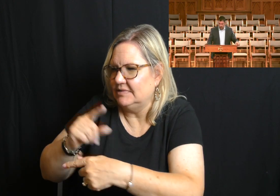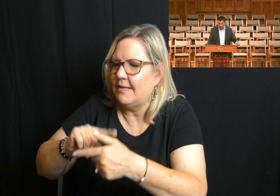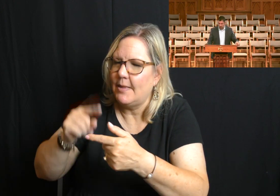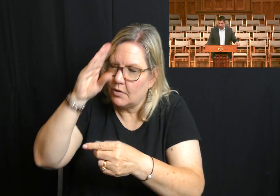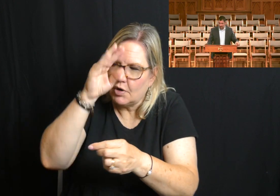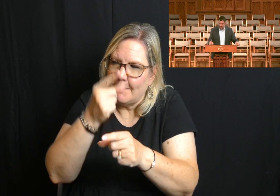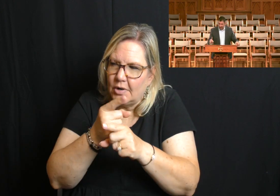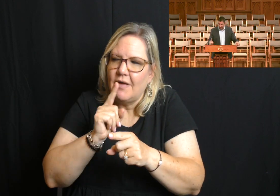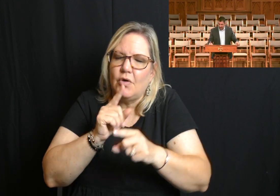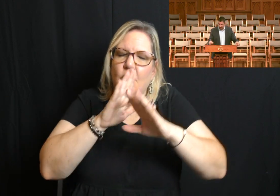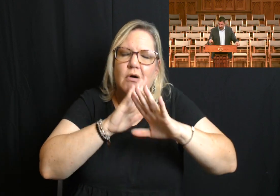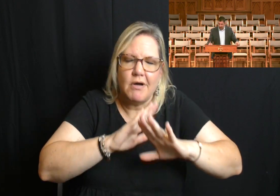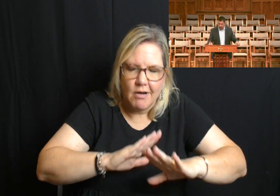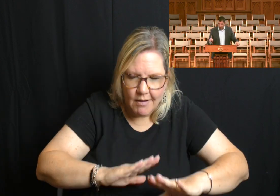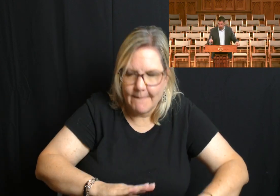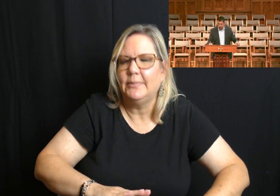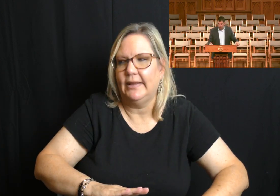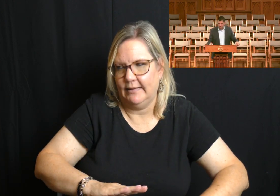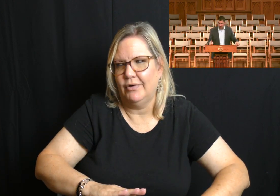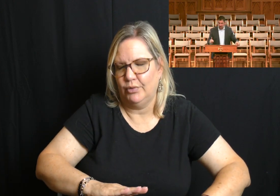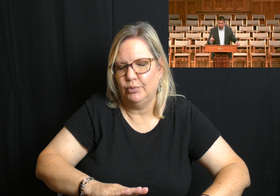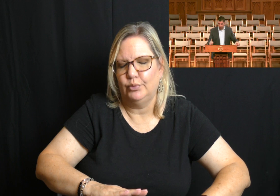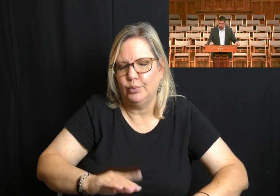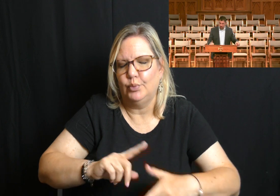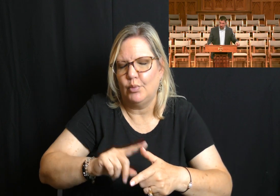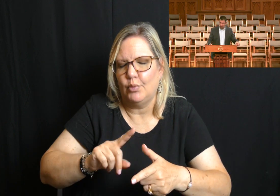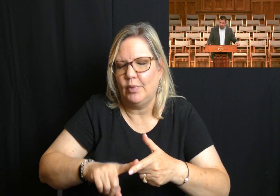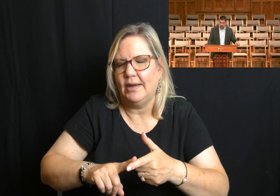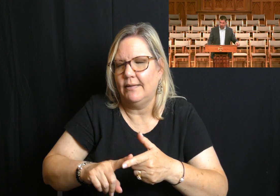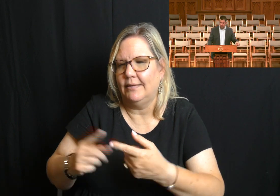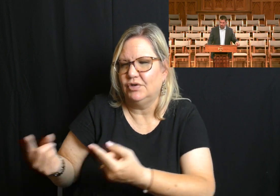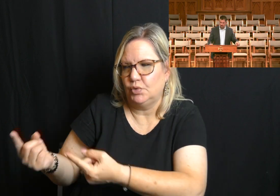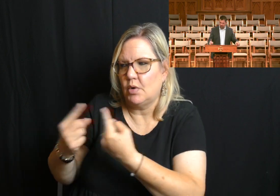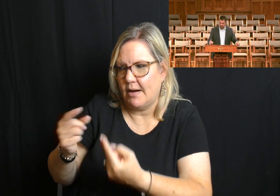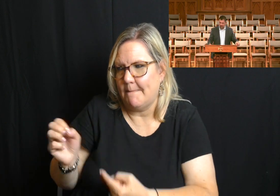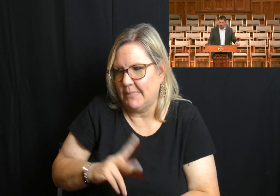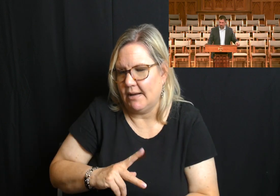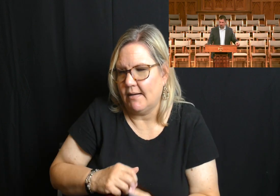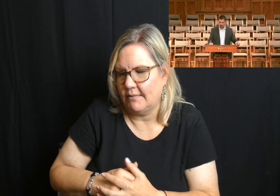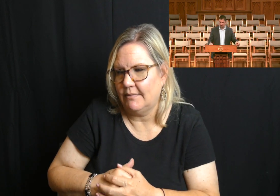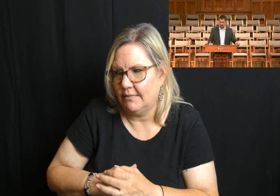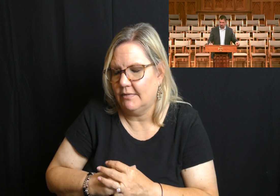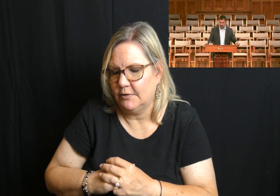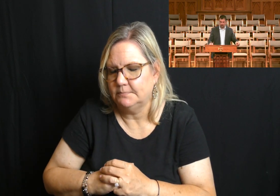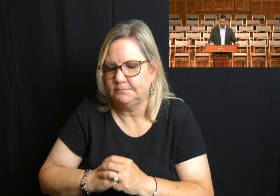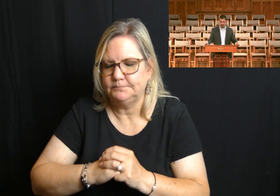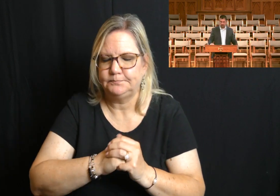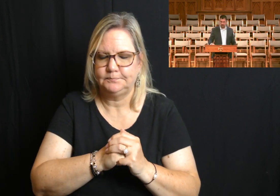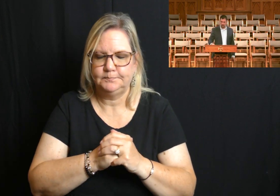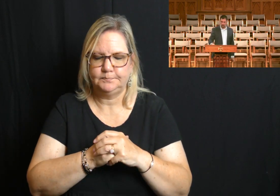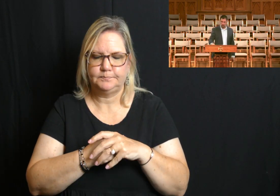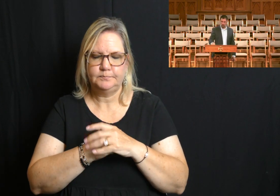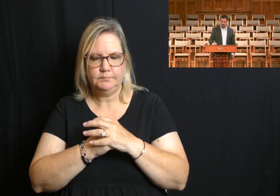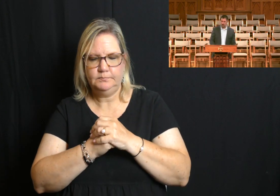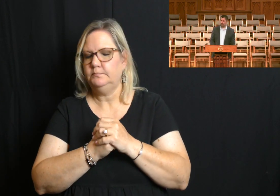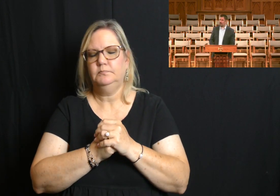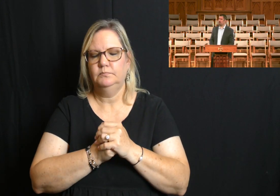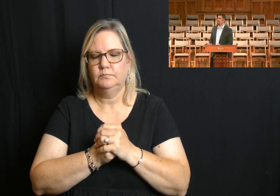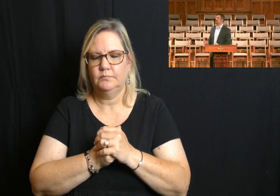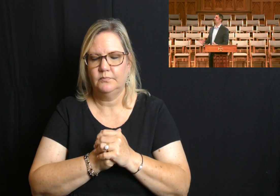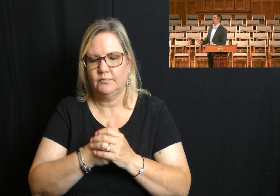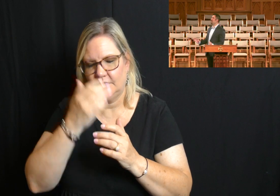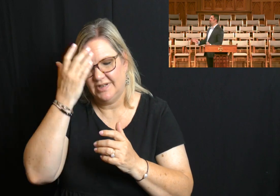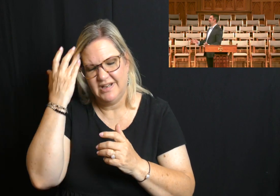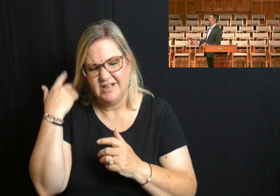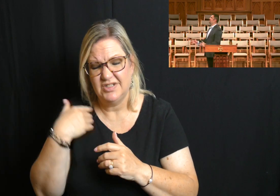your brother's anger subsides, until your brother's rage turns away from you and he forgets what you have done. So Rebecca thought that was